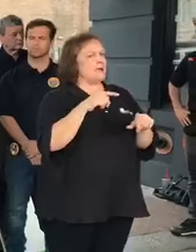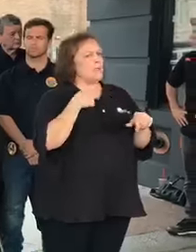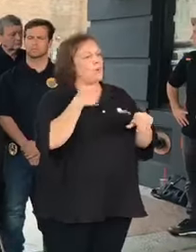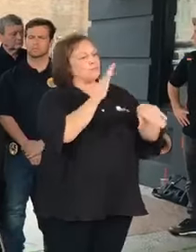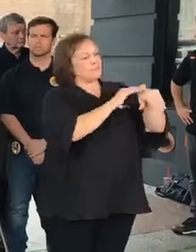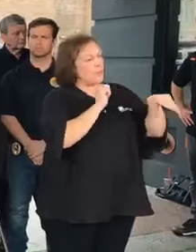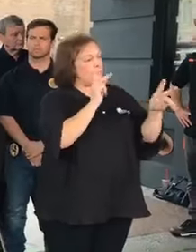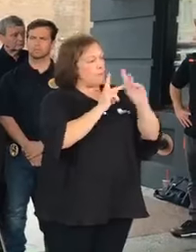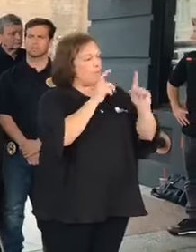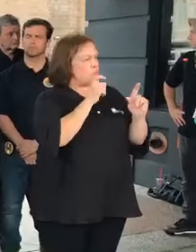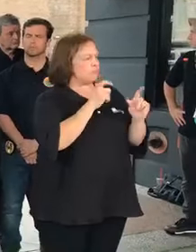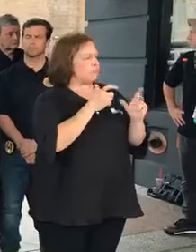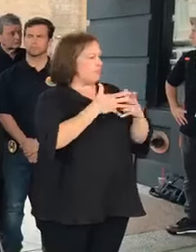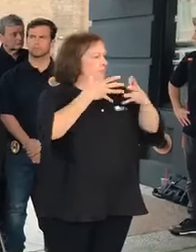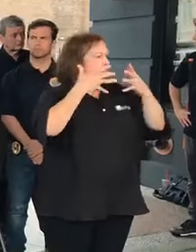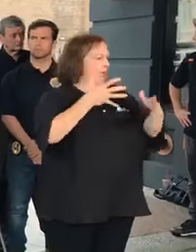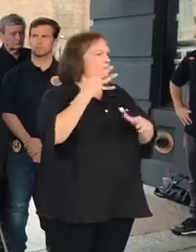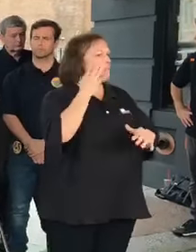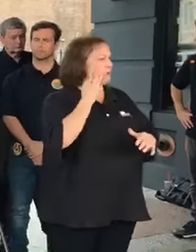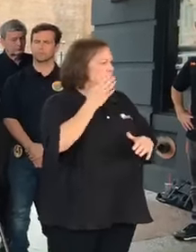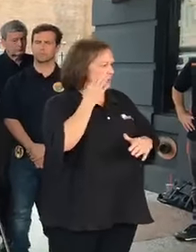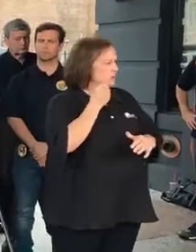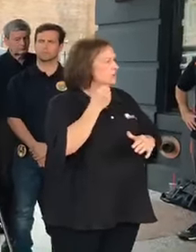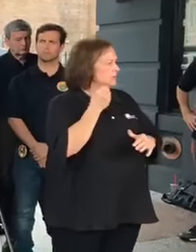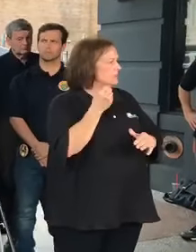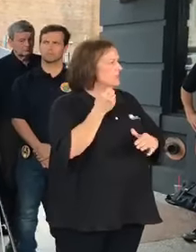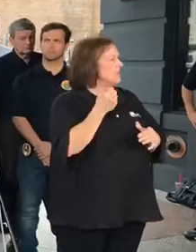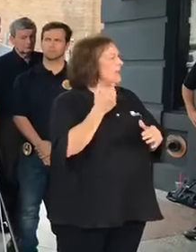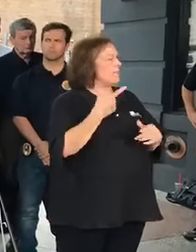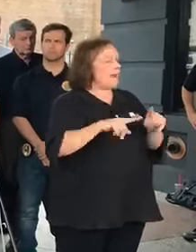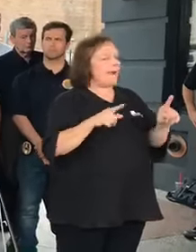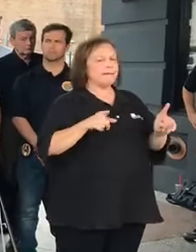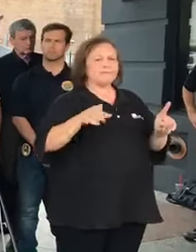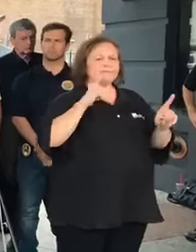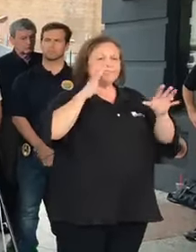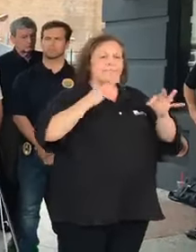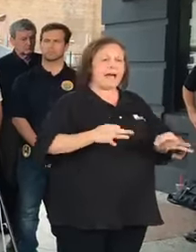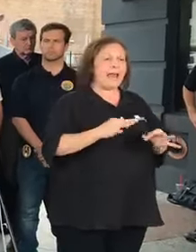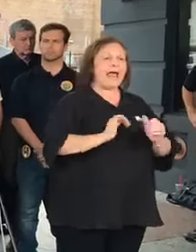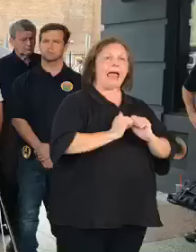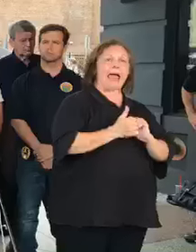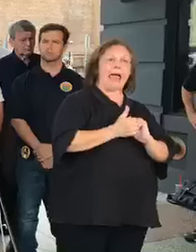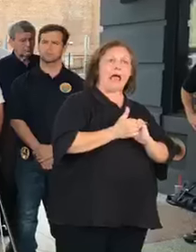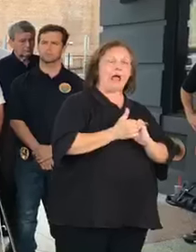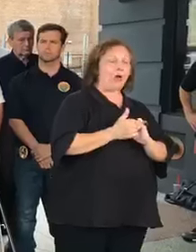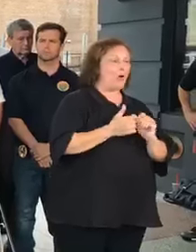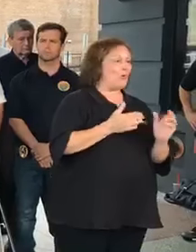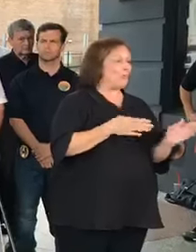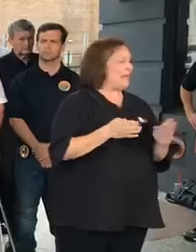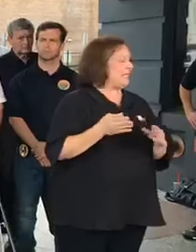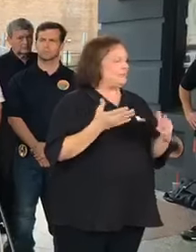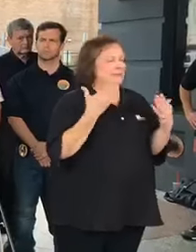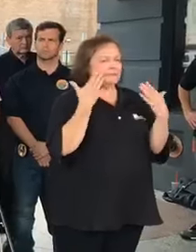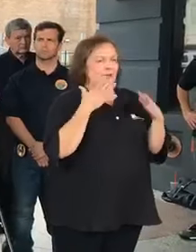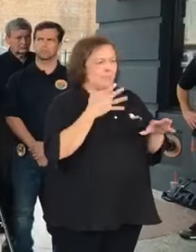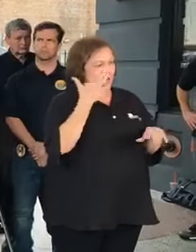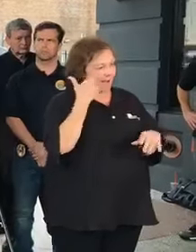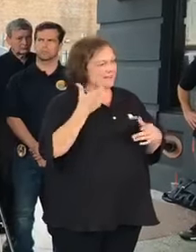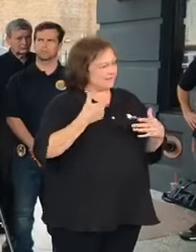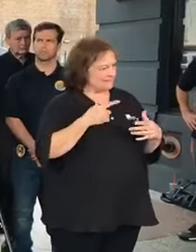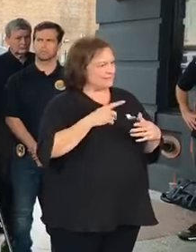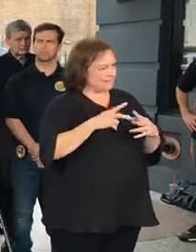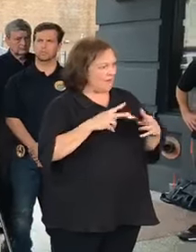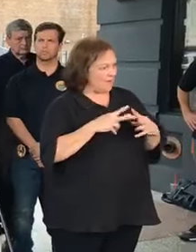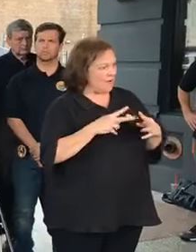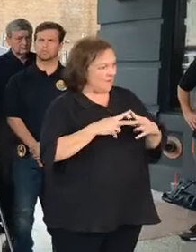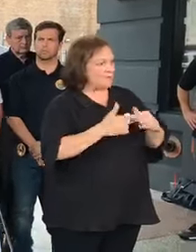experience with these types of incidents, and we have not come to a conclusion as to how to mitigate this situation. So it does remain a very